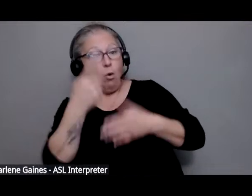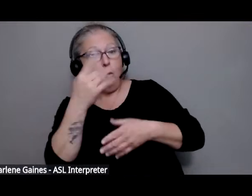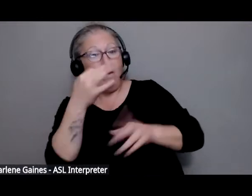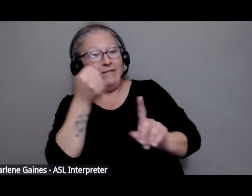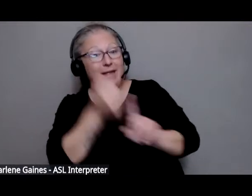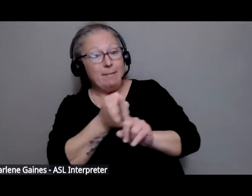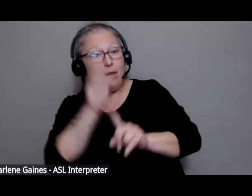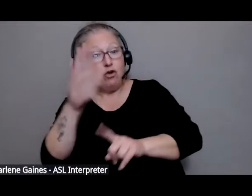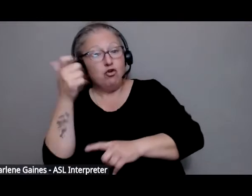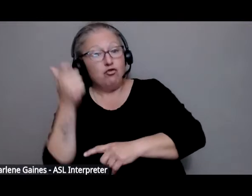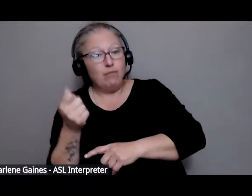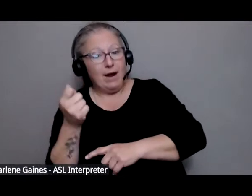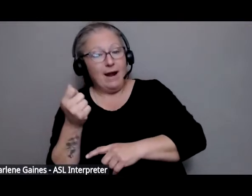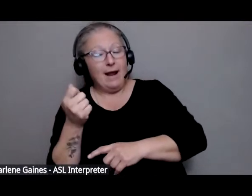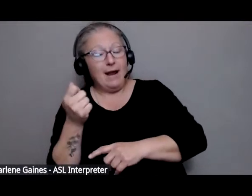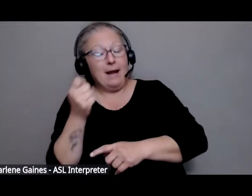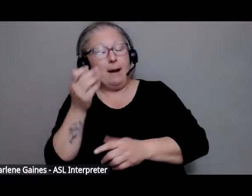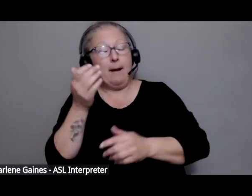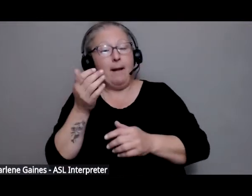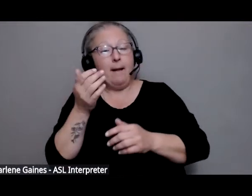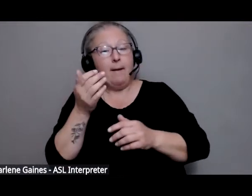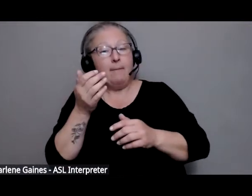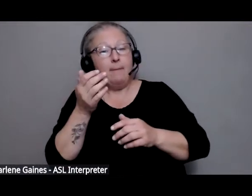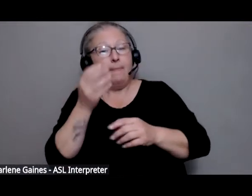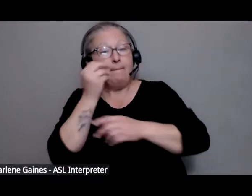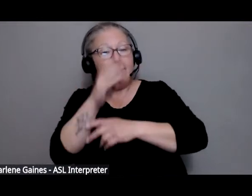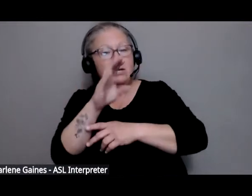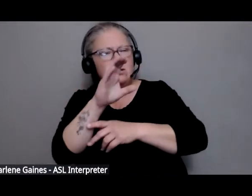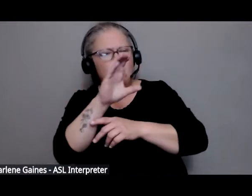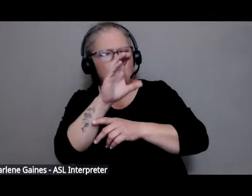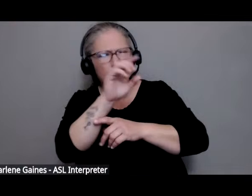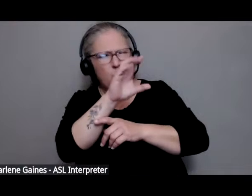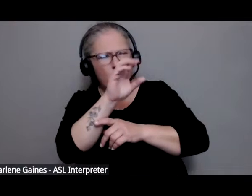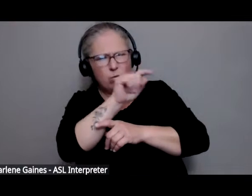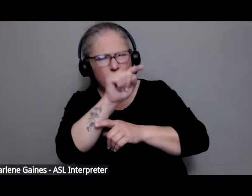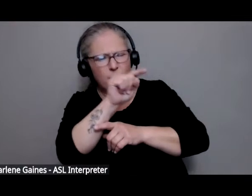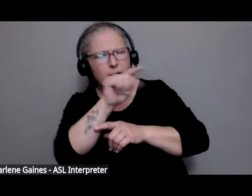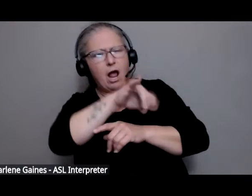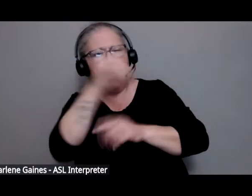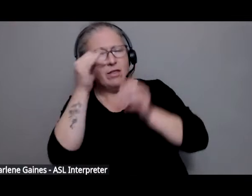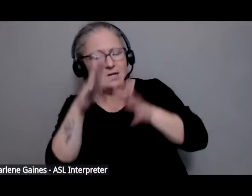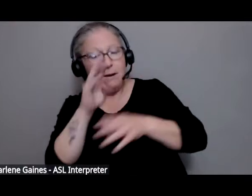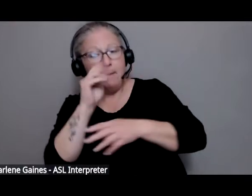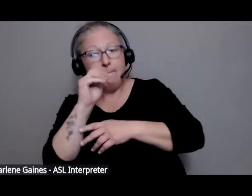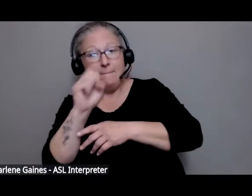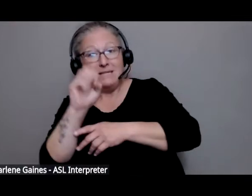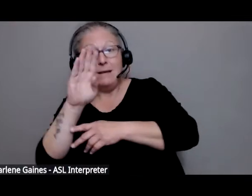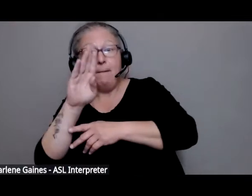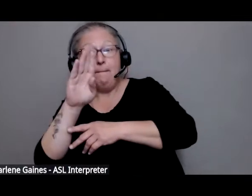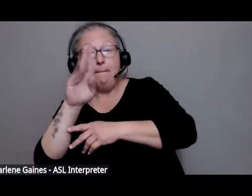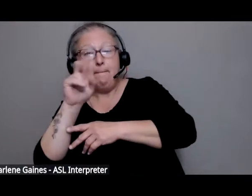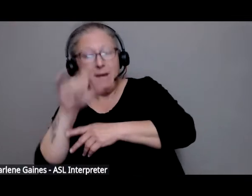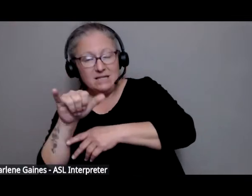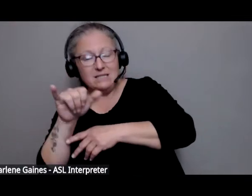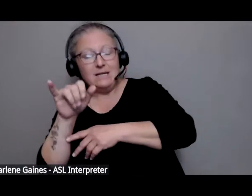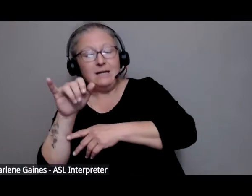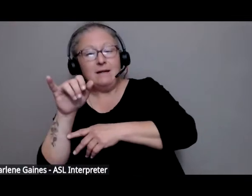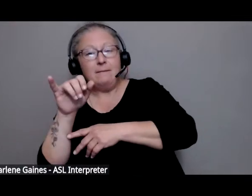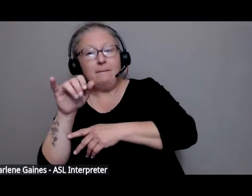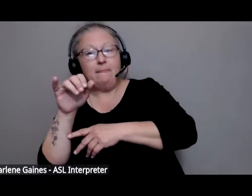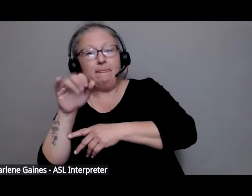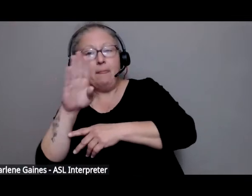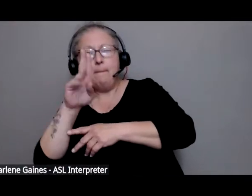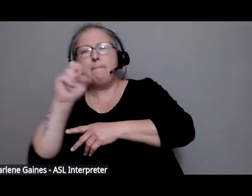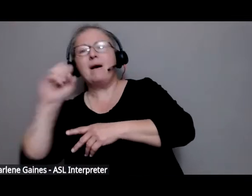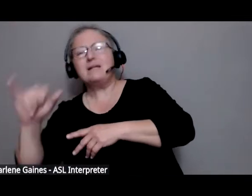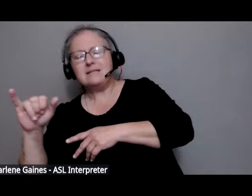impacts of your grant, besides the work that like Mr. Cordy and other teachers have put in, Miss Bussey has also been sort of helping